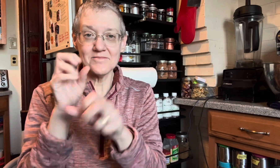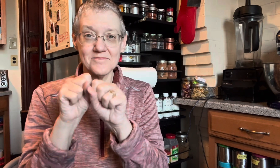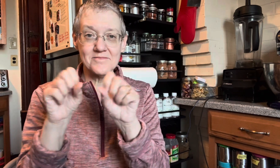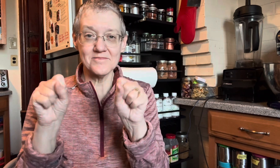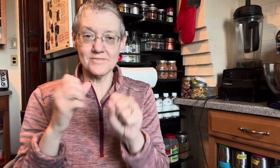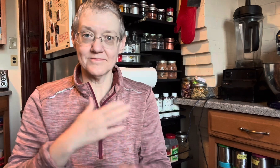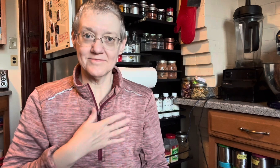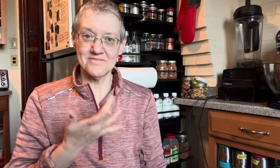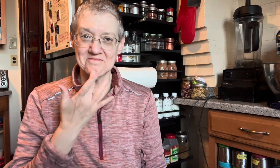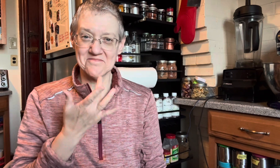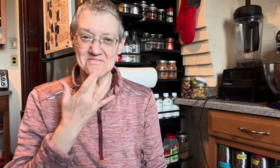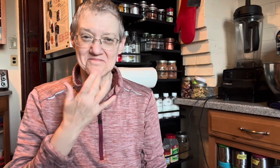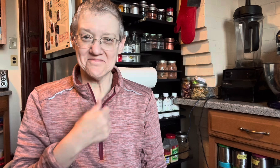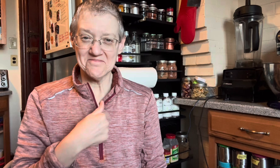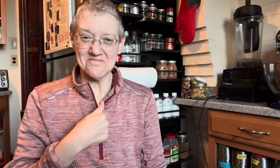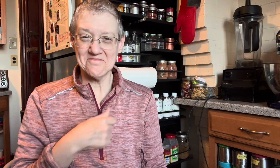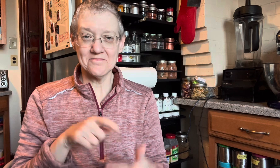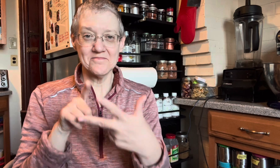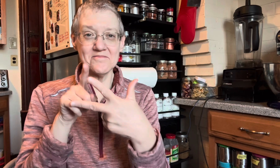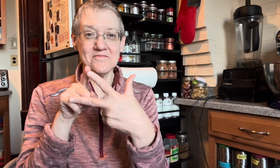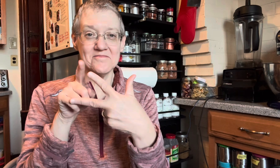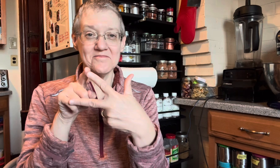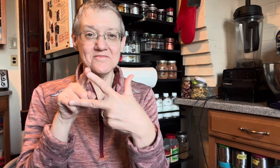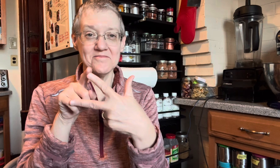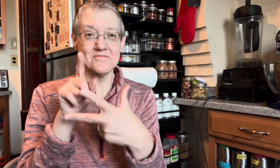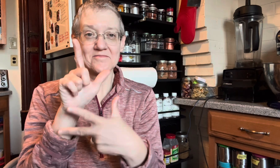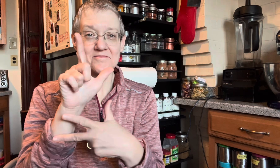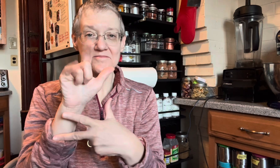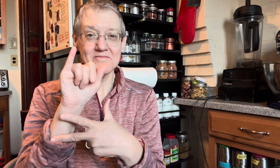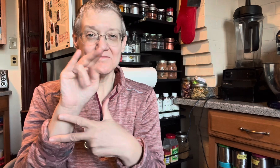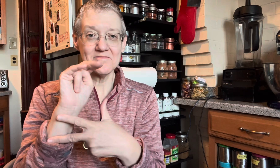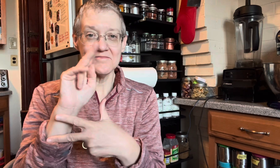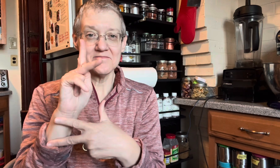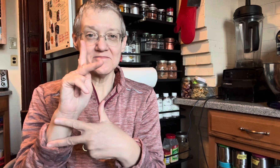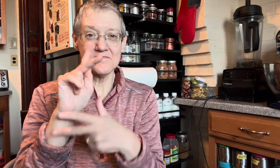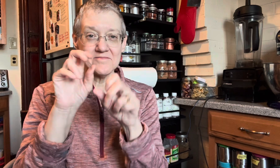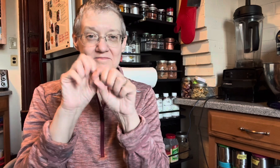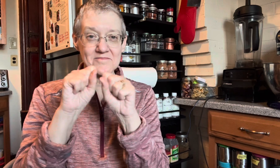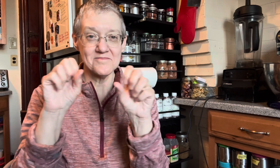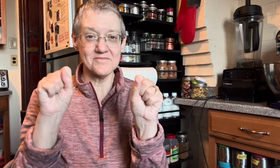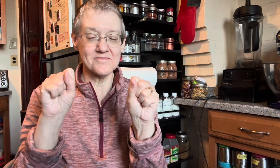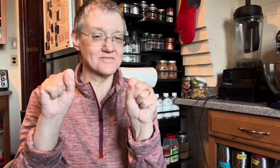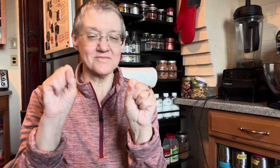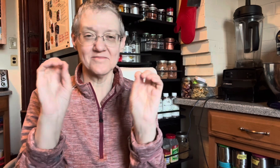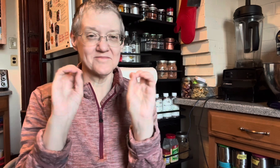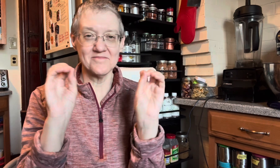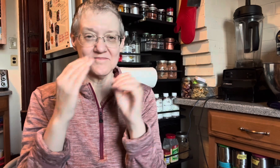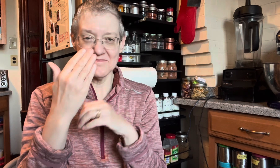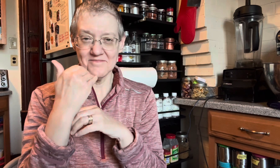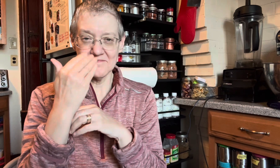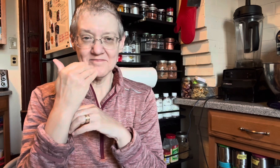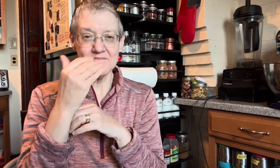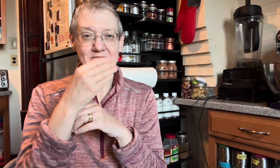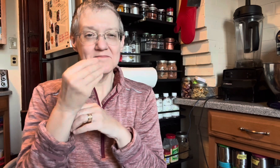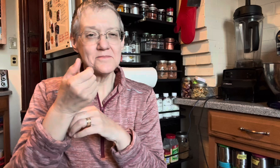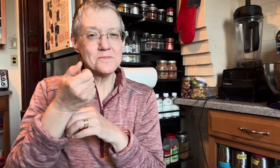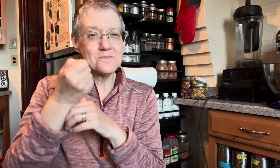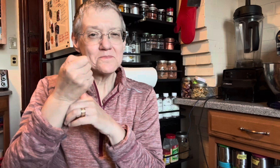spicy breakfast sausage, which is my favorite. A link sausage without any hotness. It'll be a little